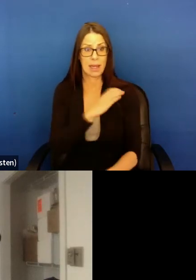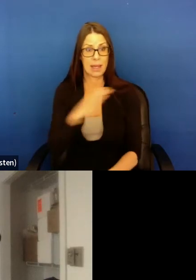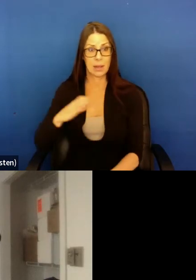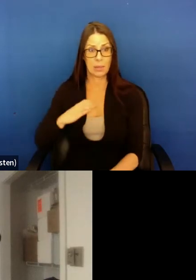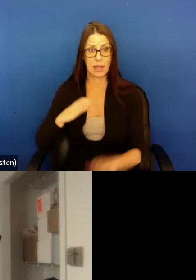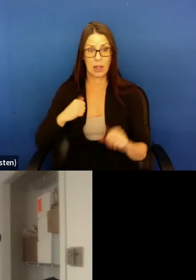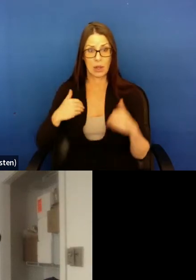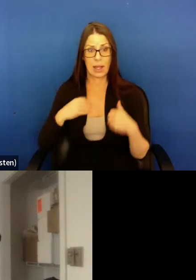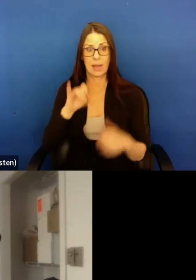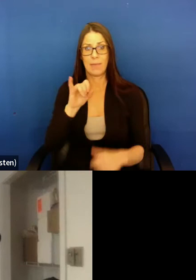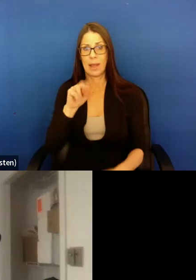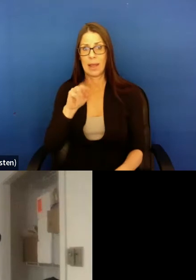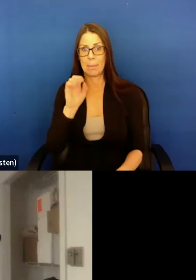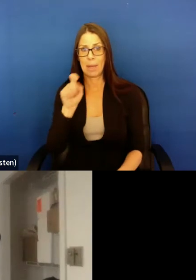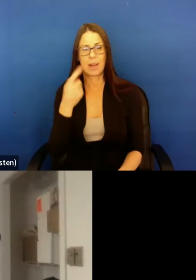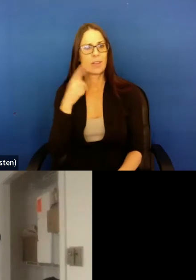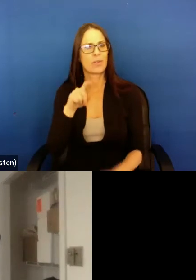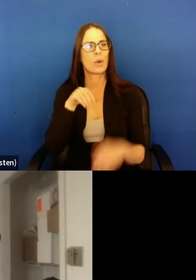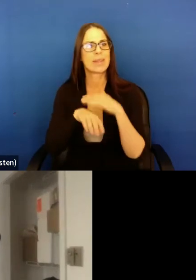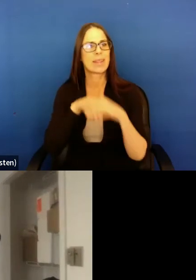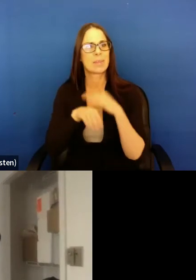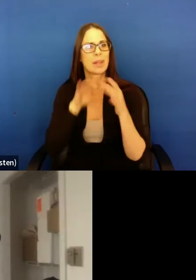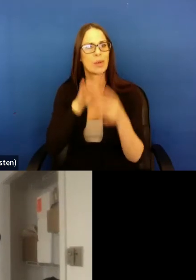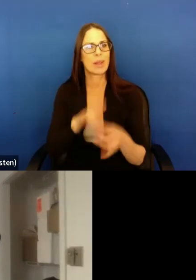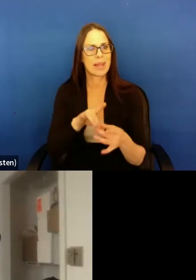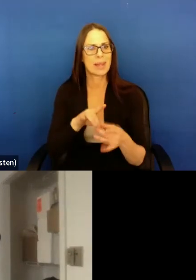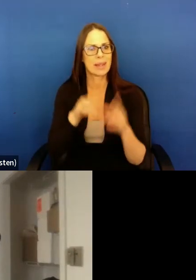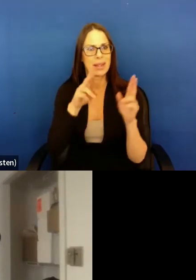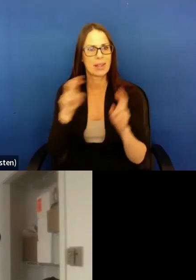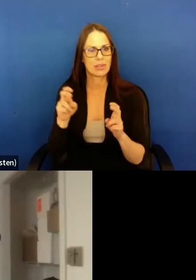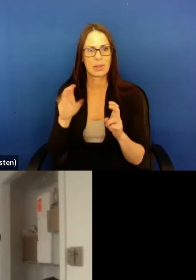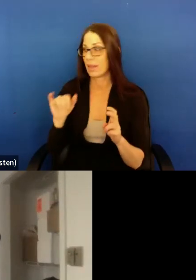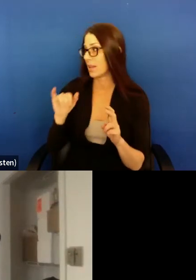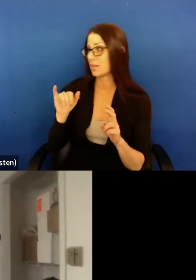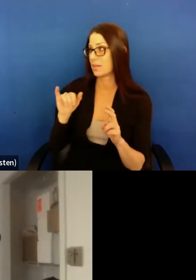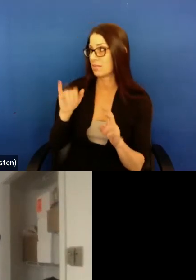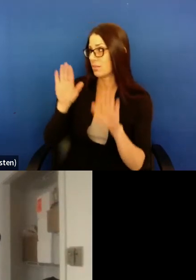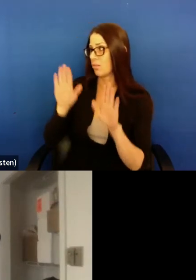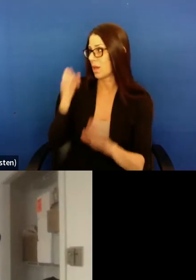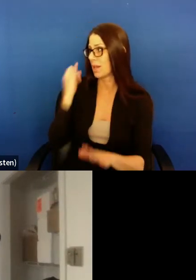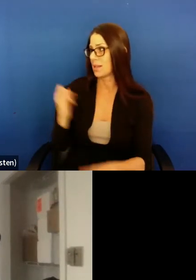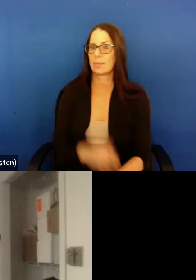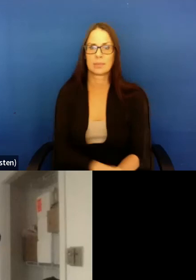inbox for accessibility related campus planning issues. Yeah, no, I think that's a really great idea.